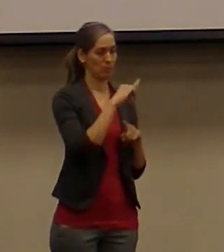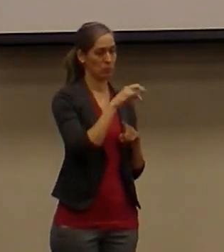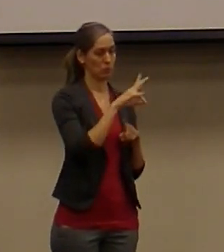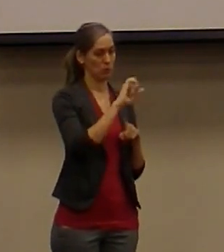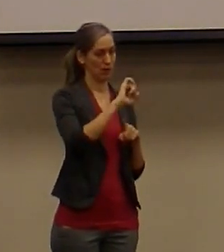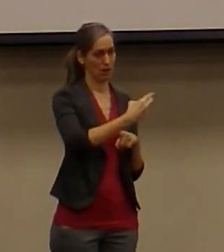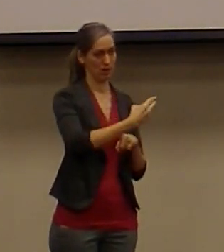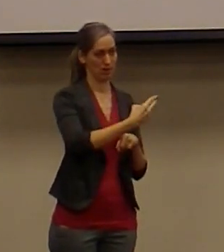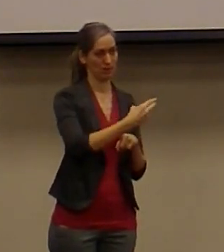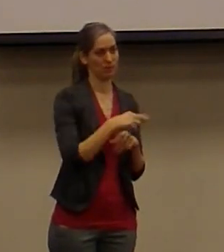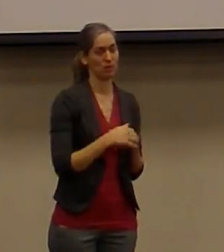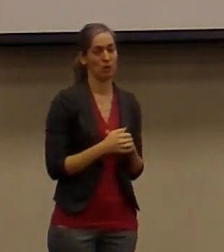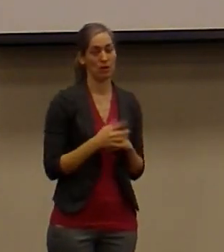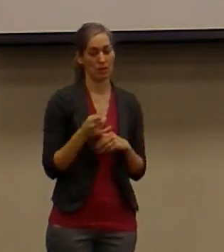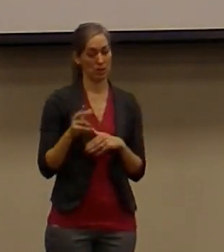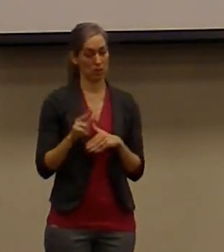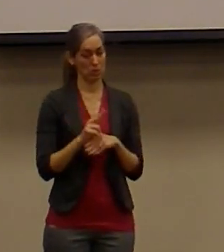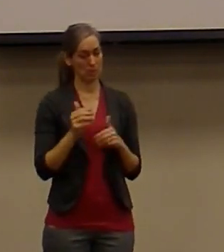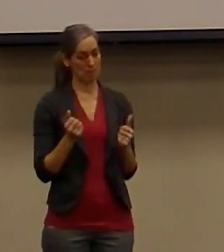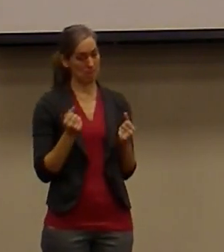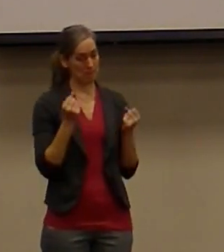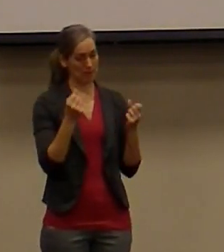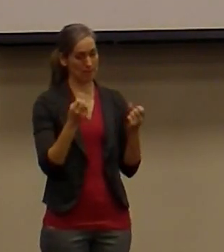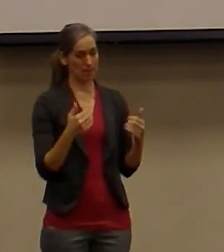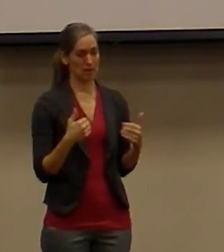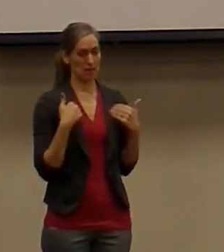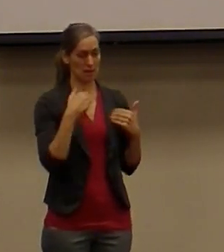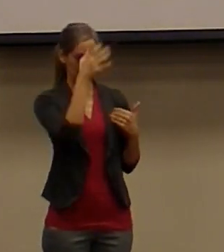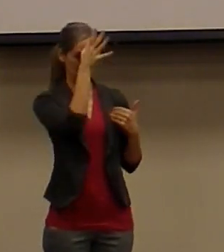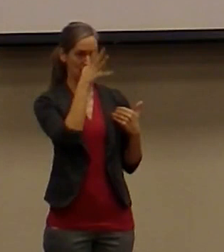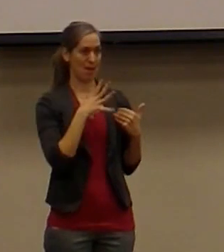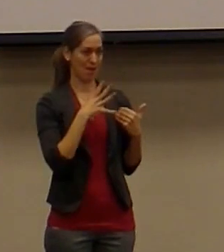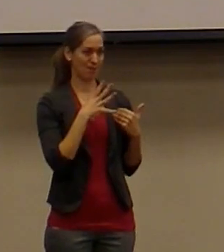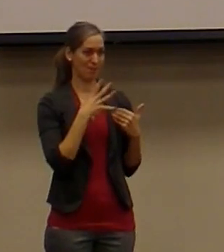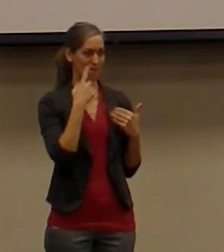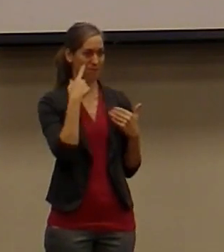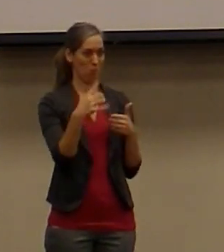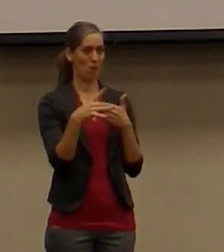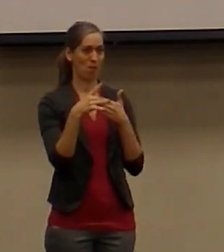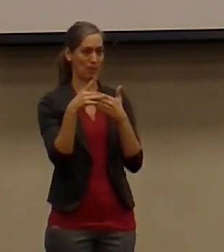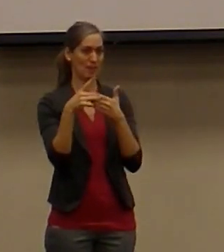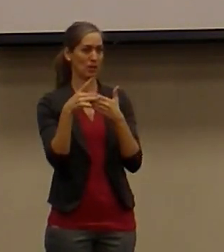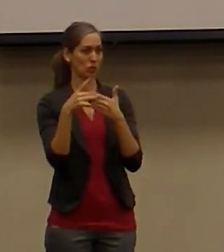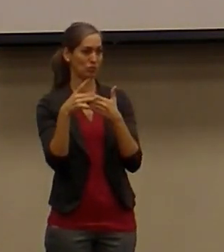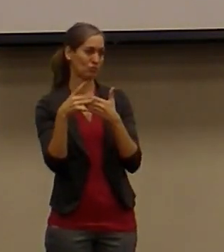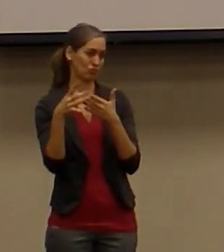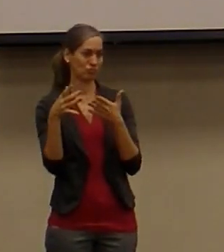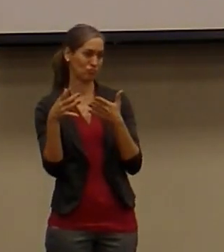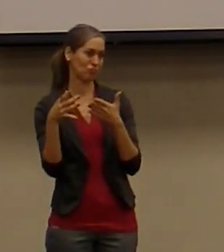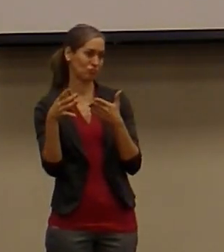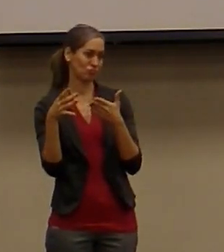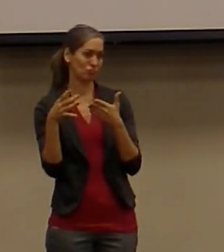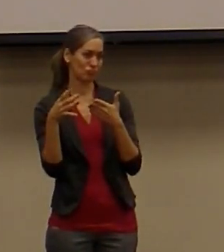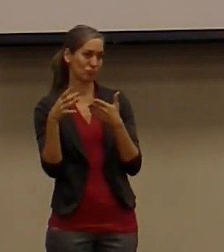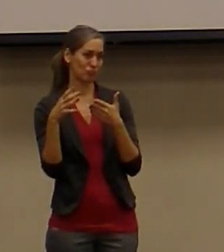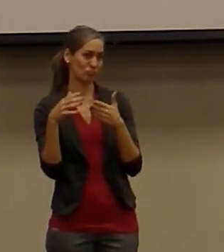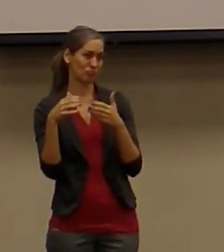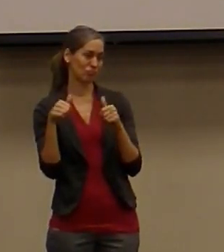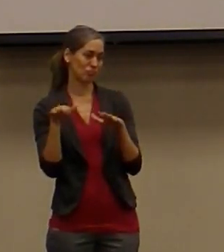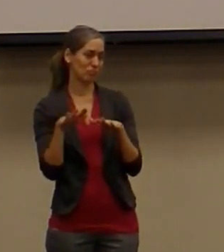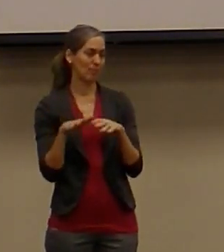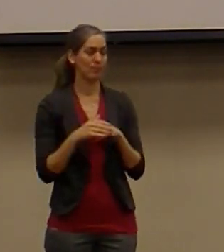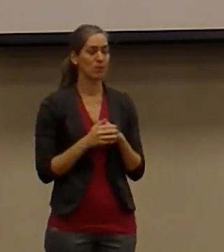used many of these young men for. And so chapter 1 is the story of the very first conflict